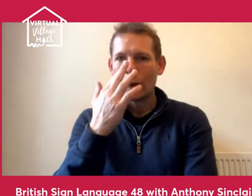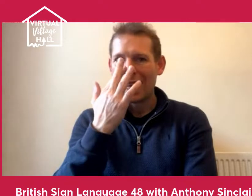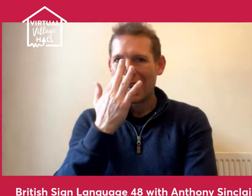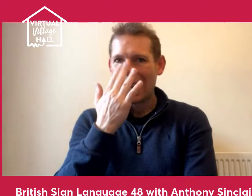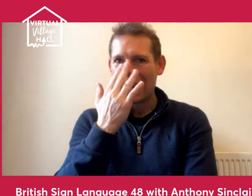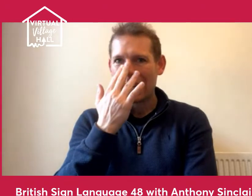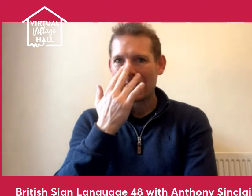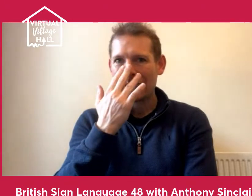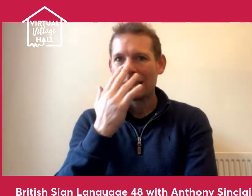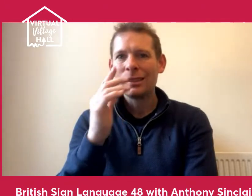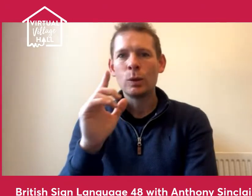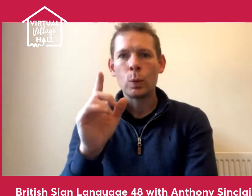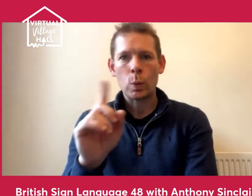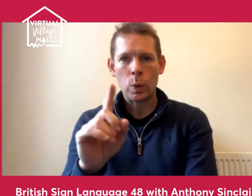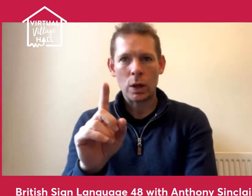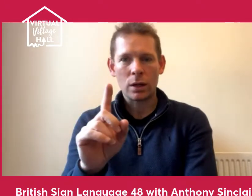You, age, what?